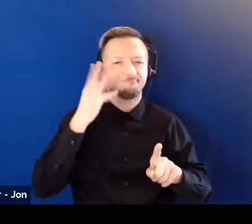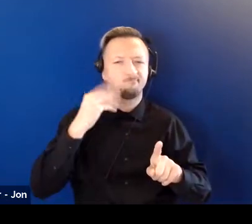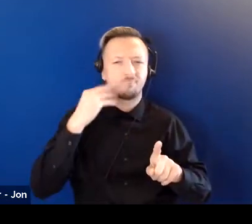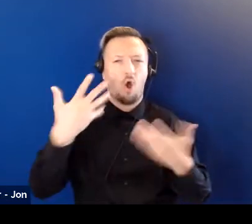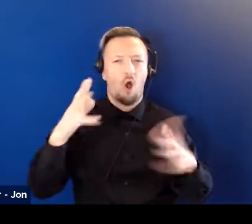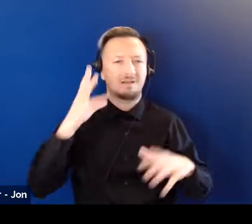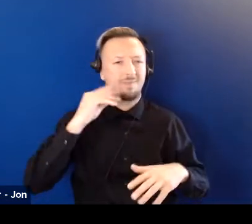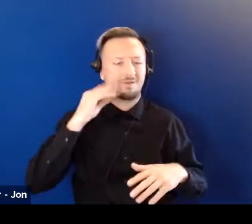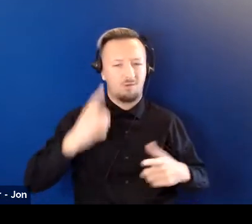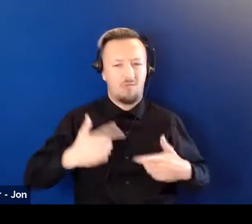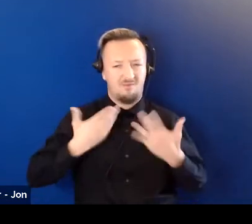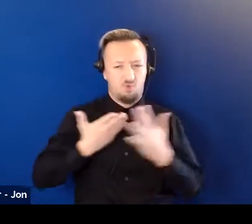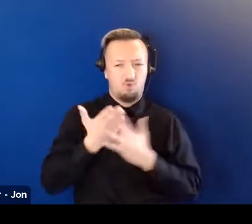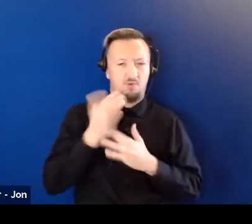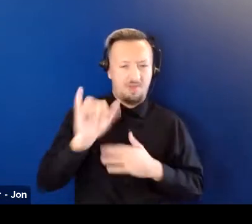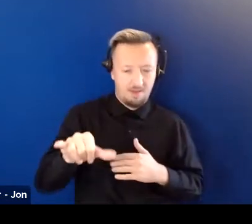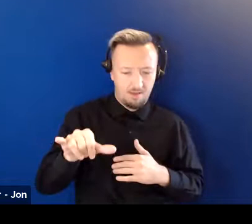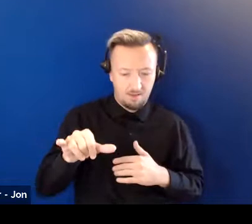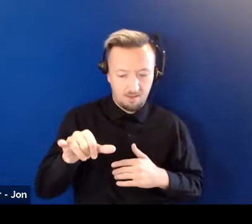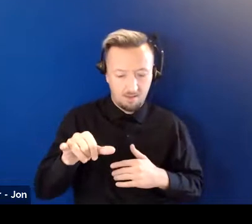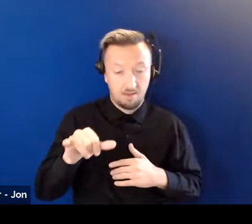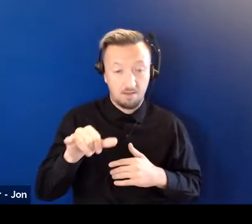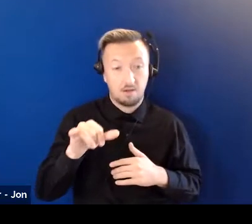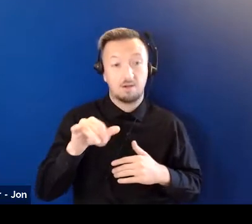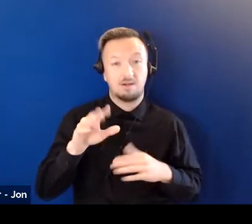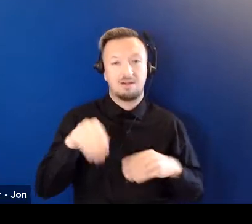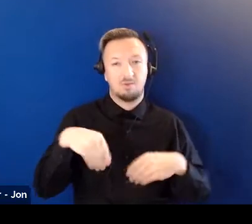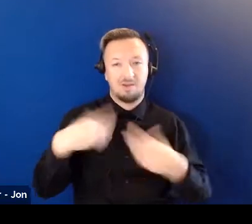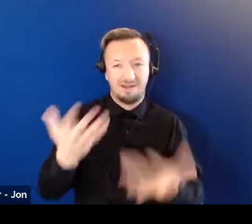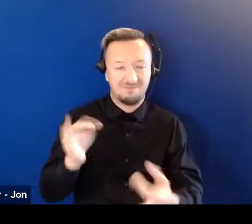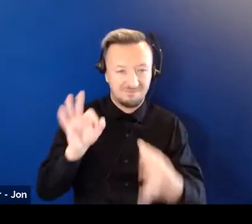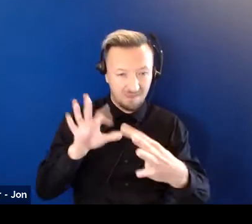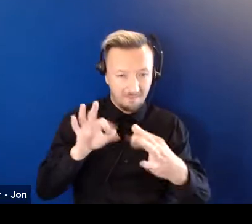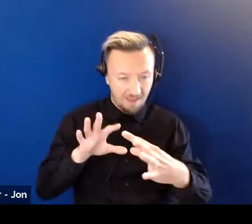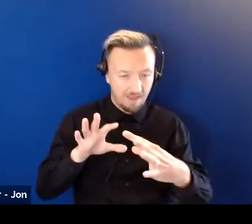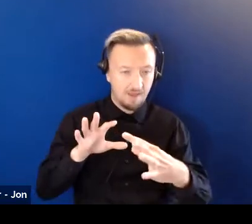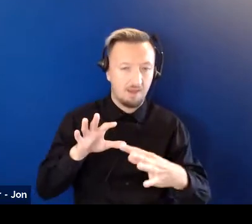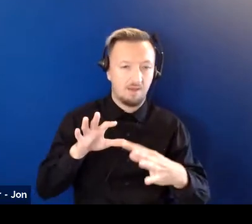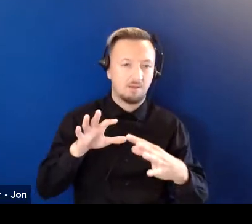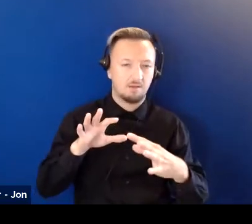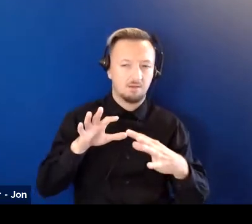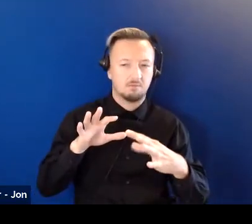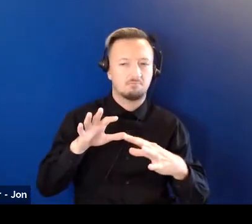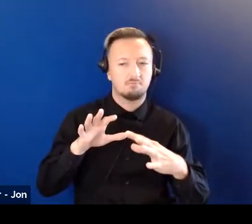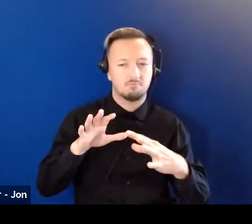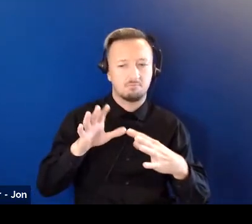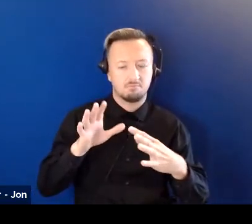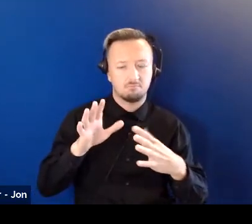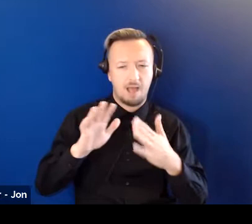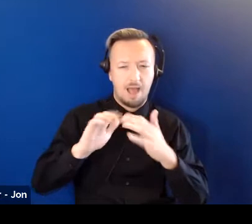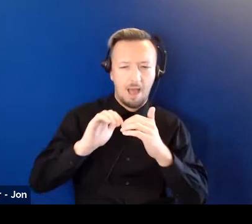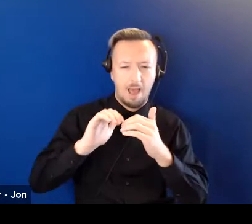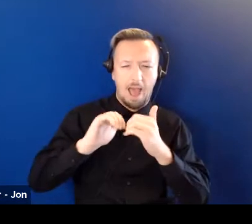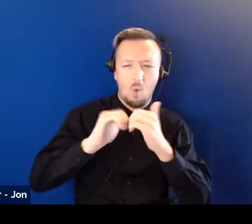all give input and feedback towards the committee on how to best